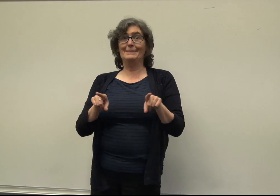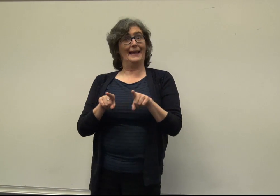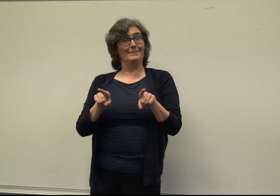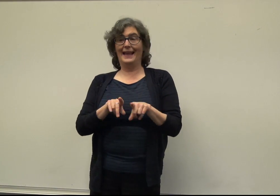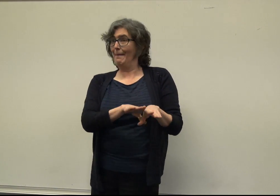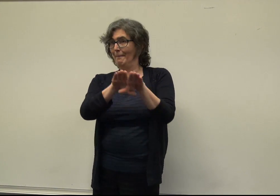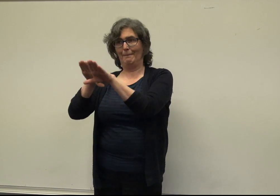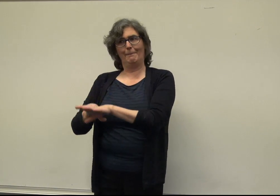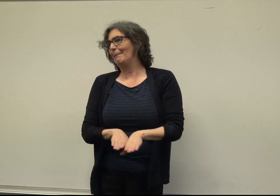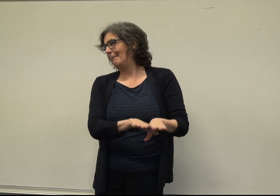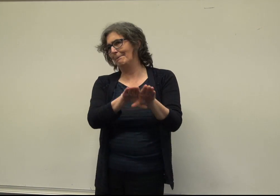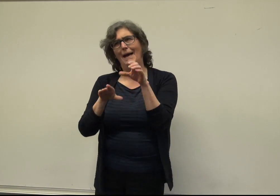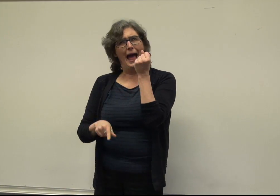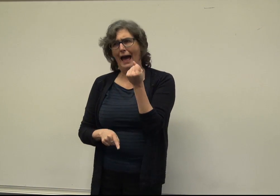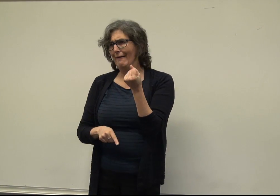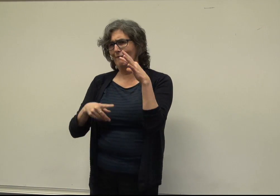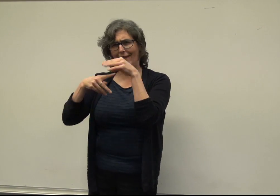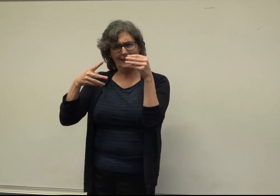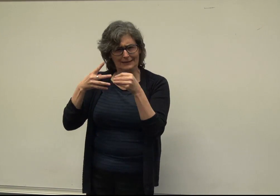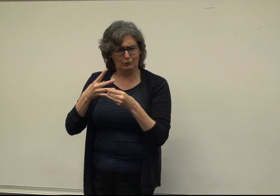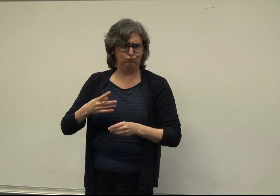many, many different factors.